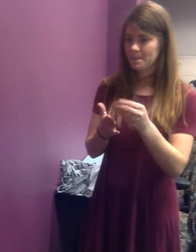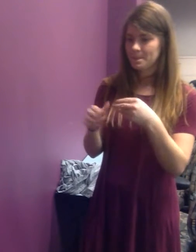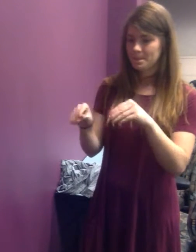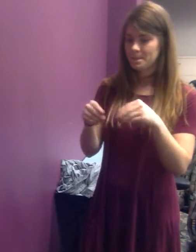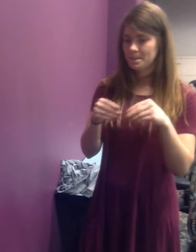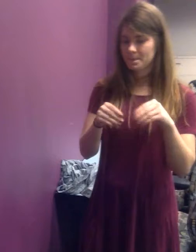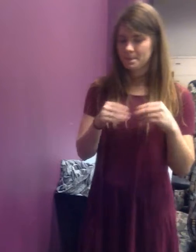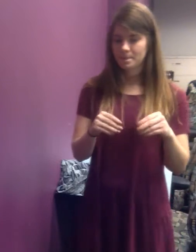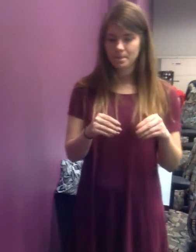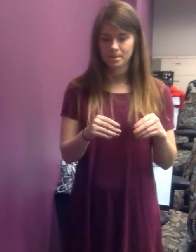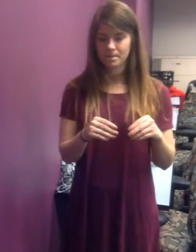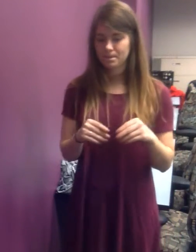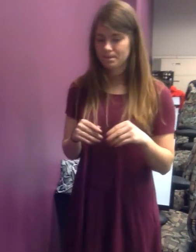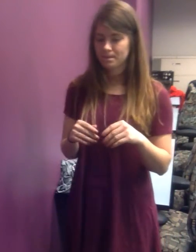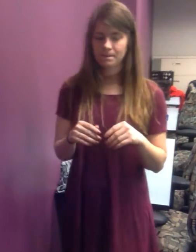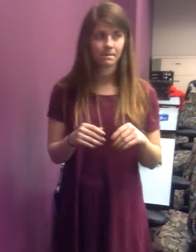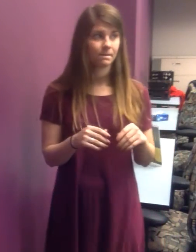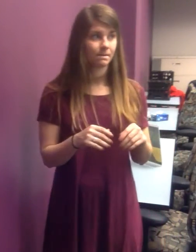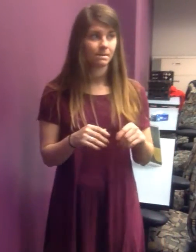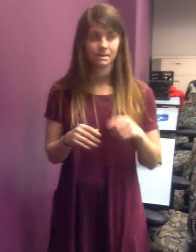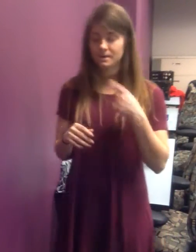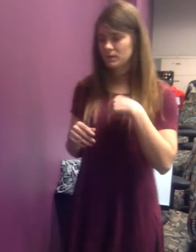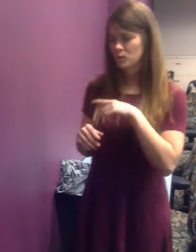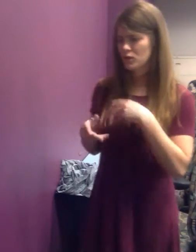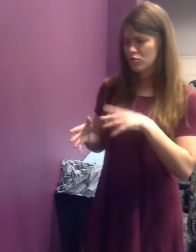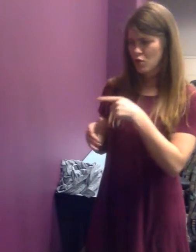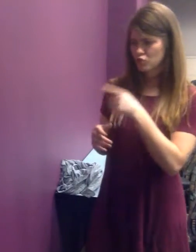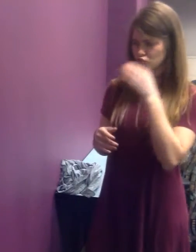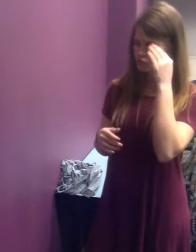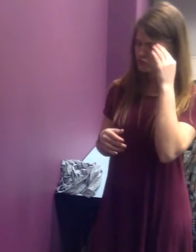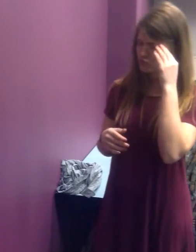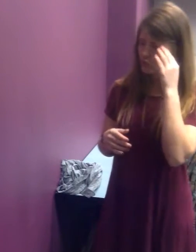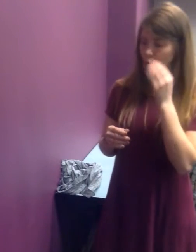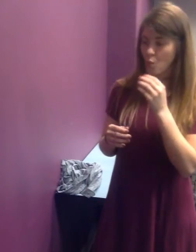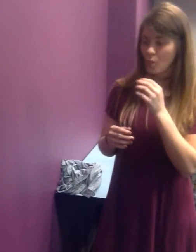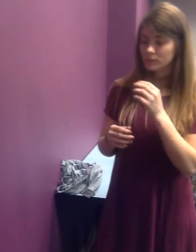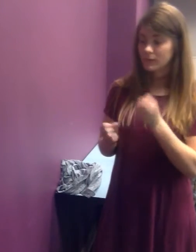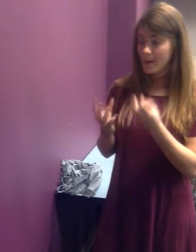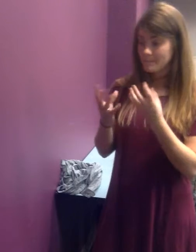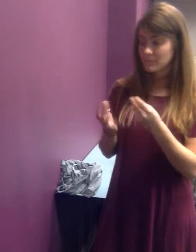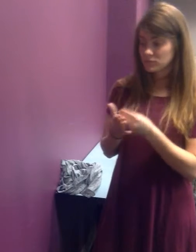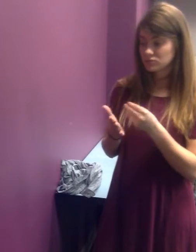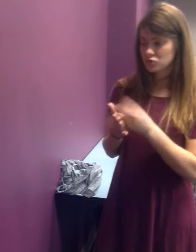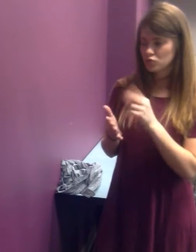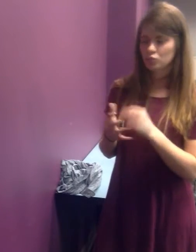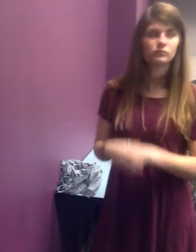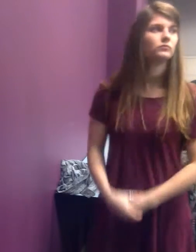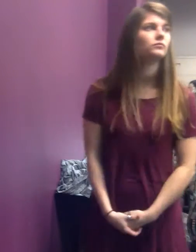Prosperity. We're blessed with just such a leader in our chairman, David Koch. With money from their oil and gas holdings, David Koch